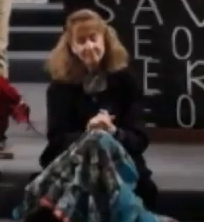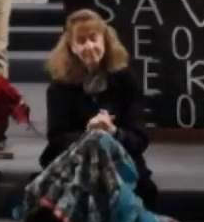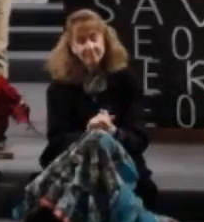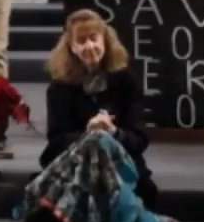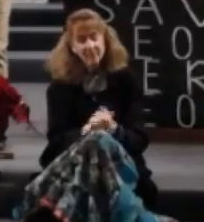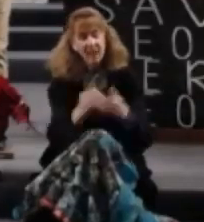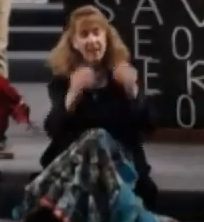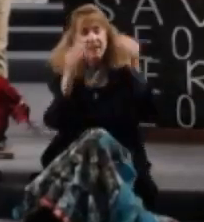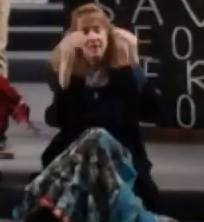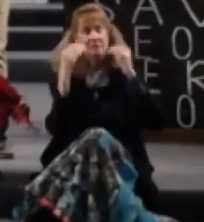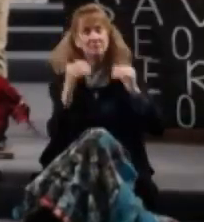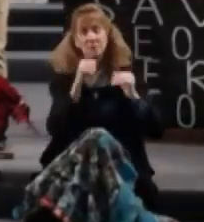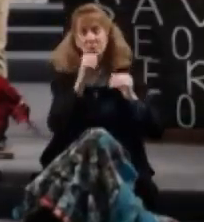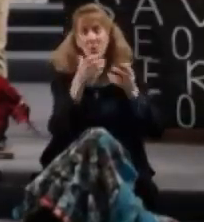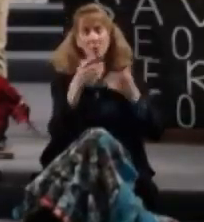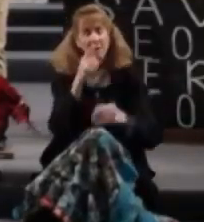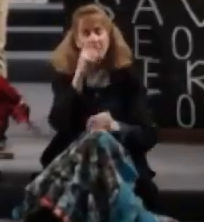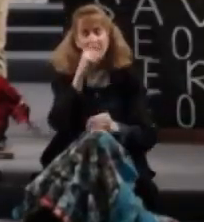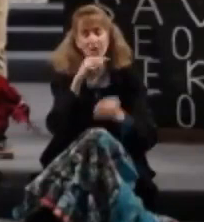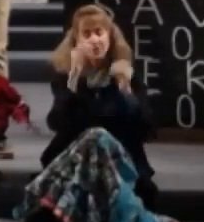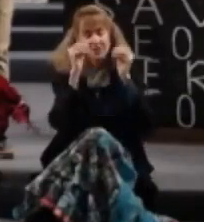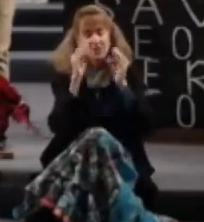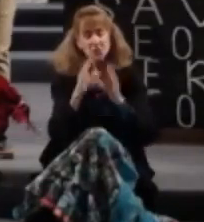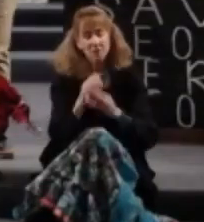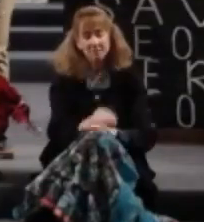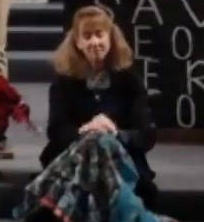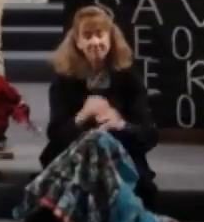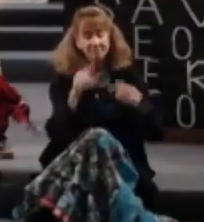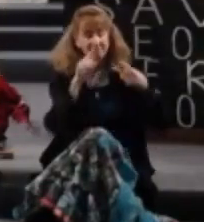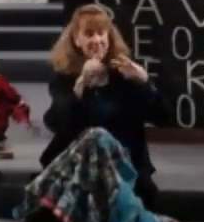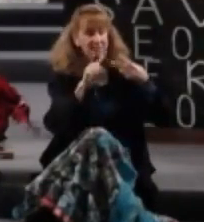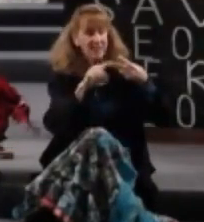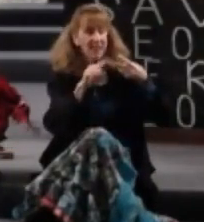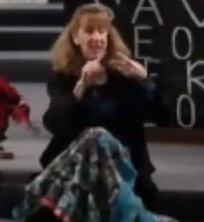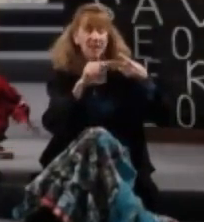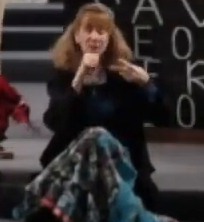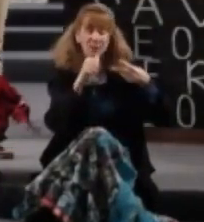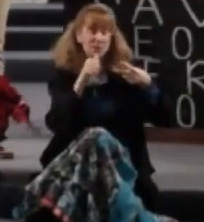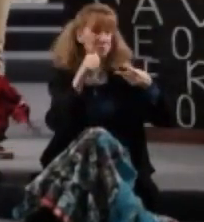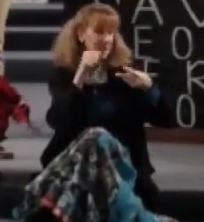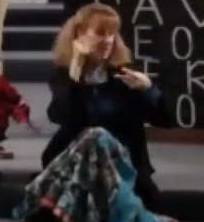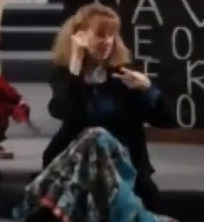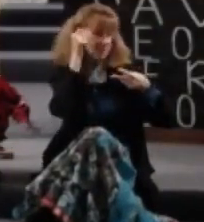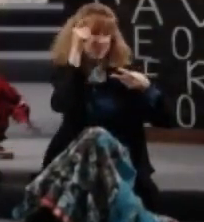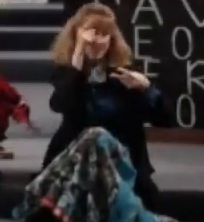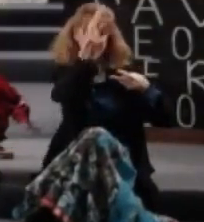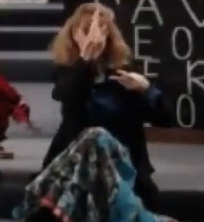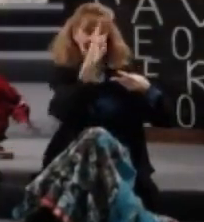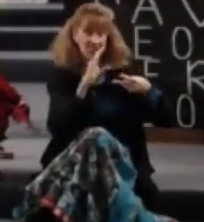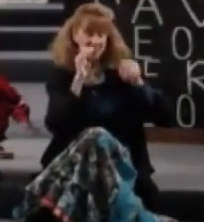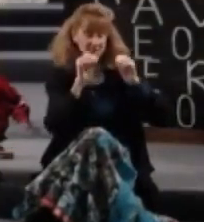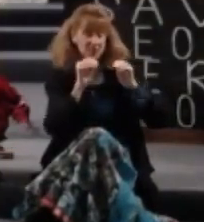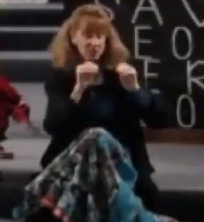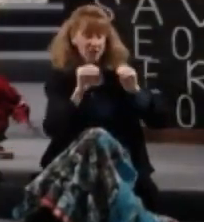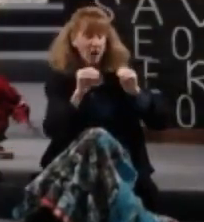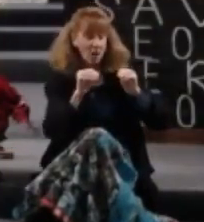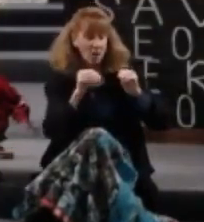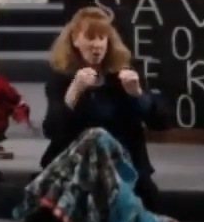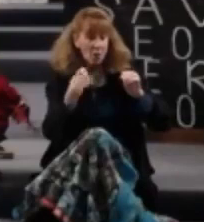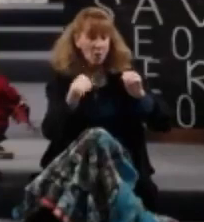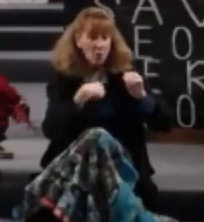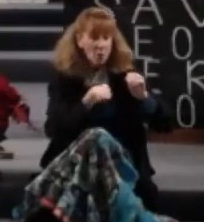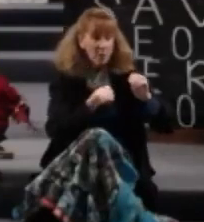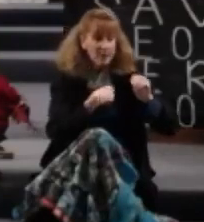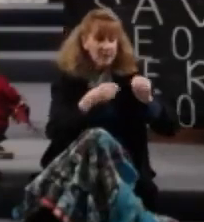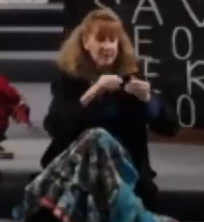So we don't have false teaching. Two, if we don't grasp the importance of teaching, we can slip into worldly and